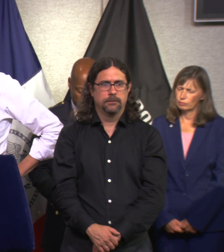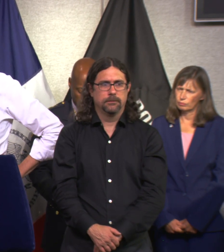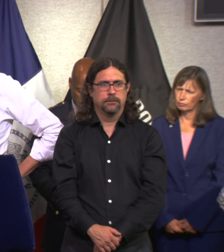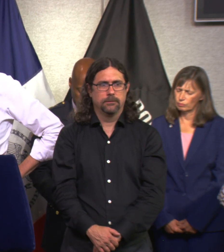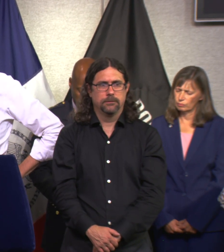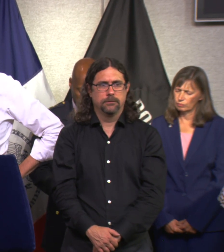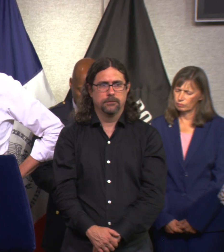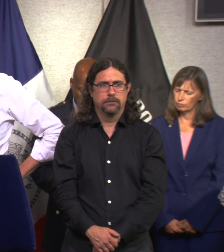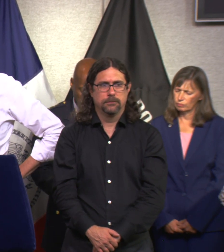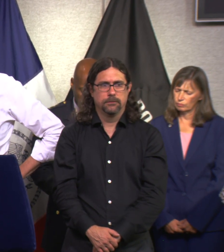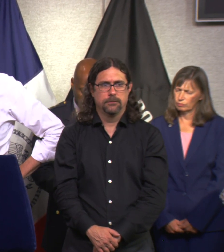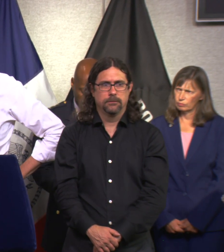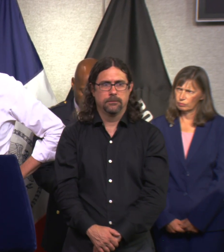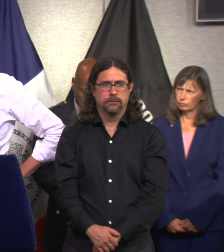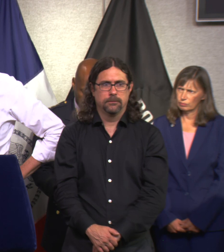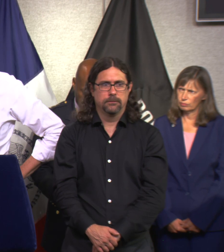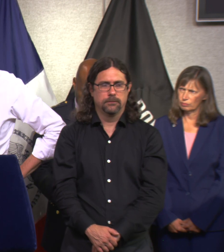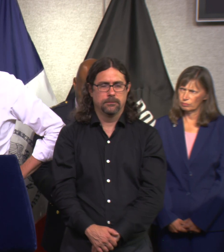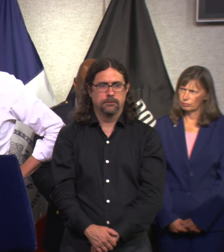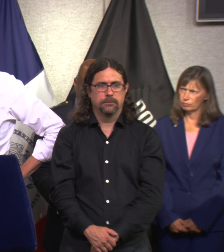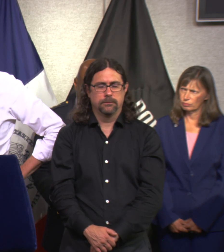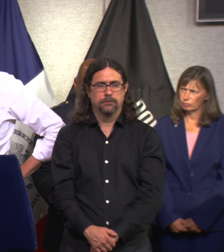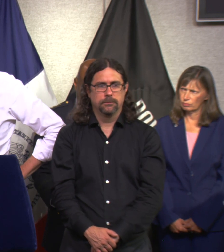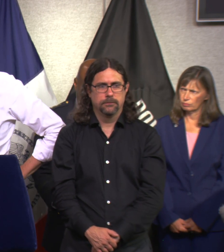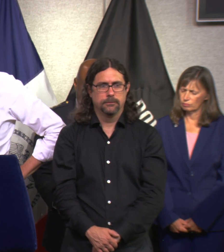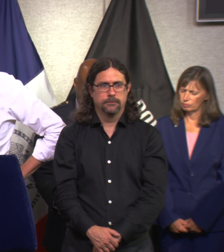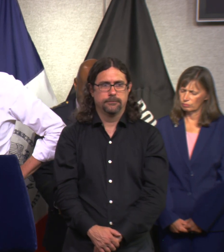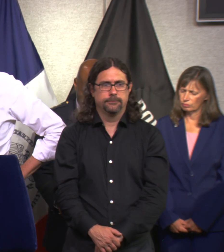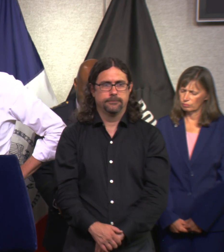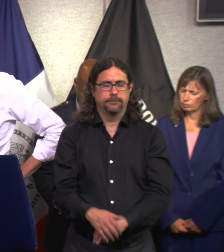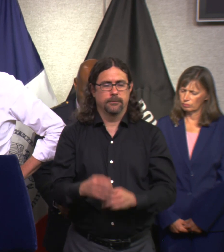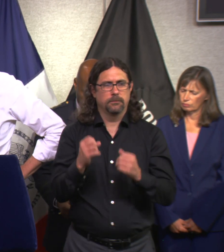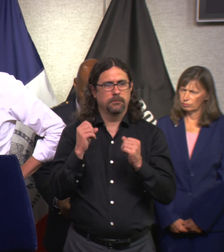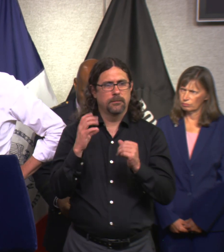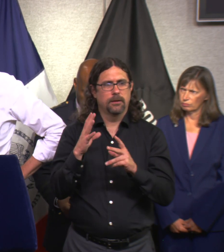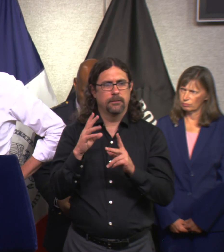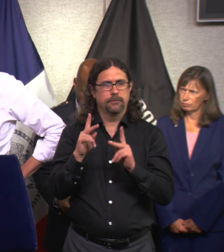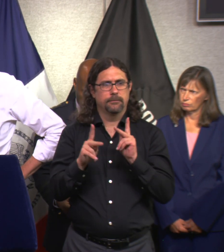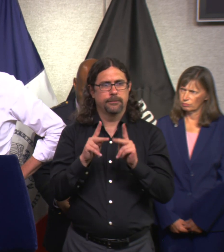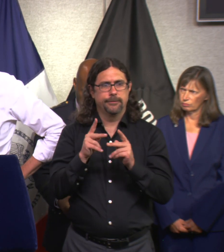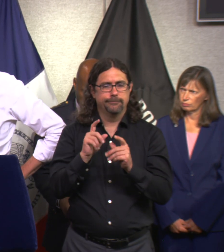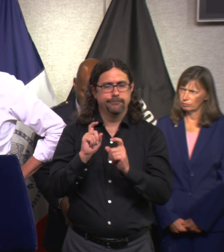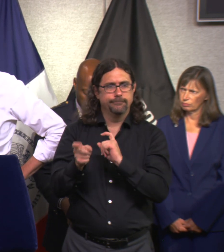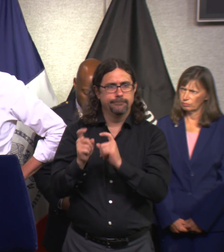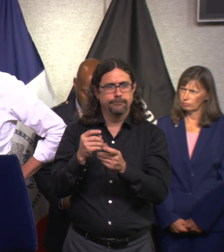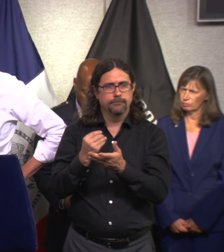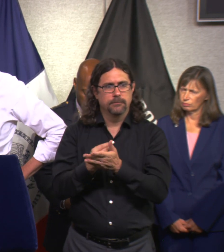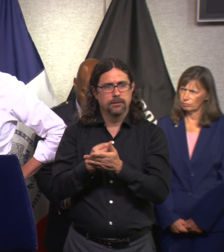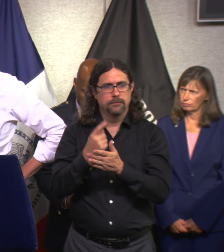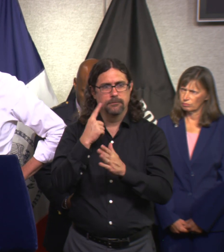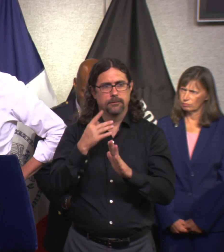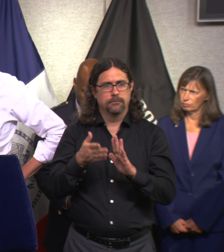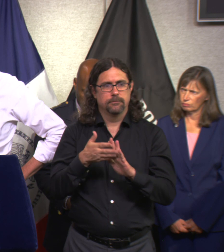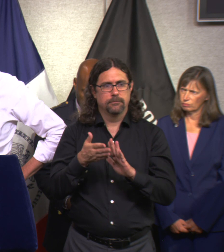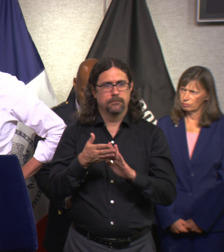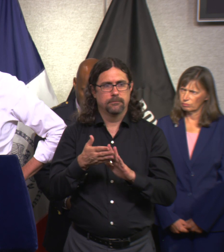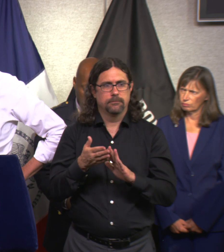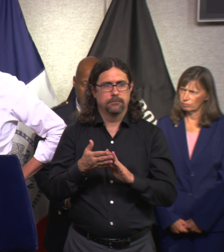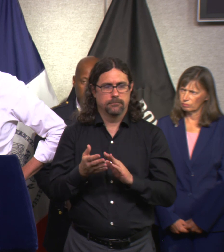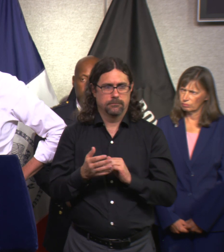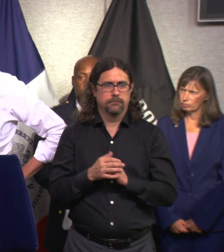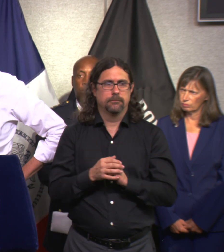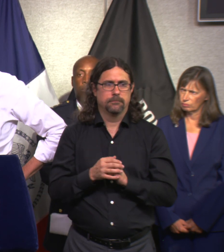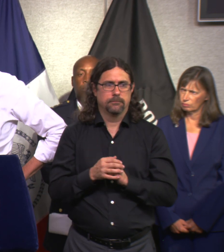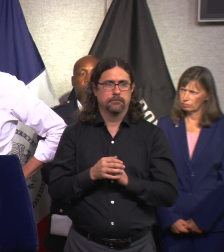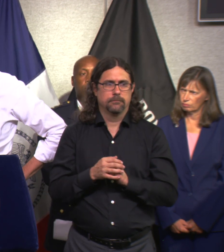which governs here makes no distinction about whether someone's on doing business or not. We added